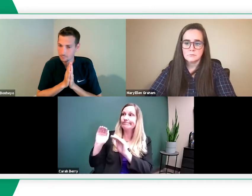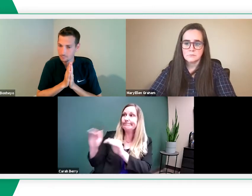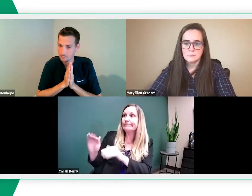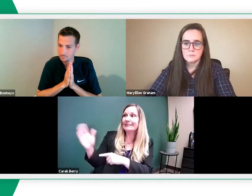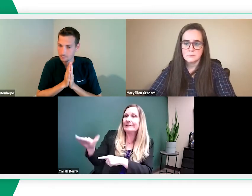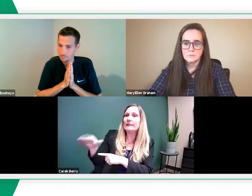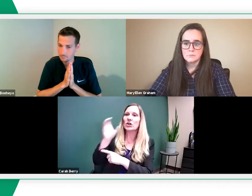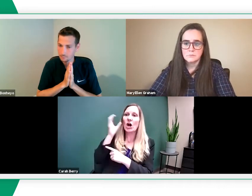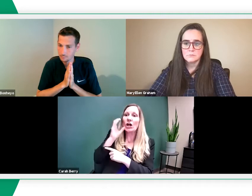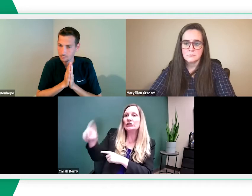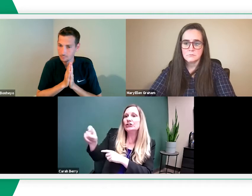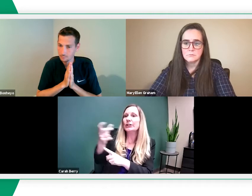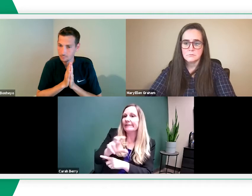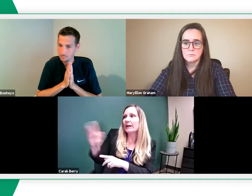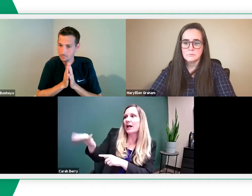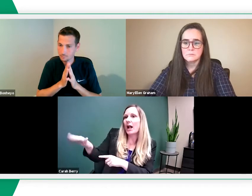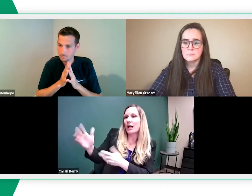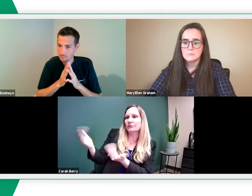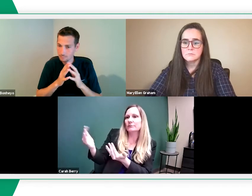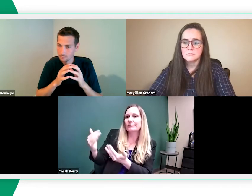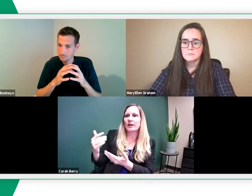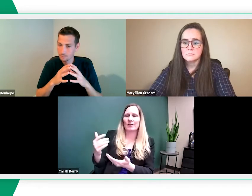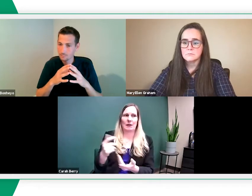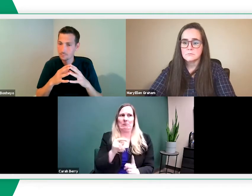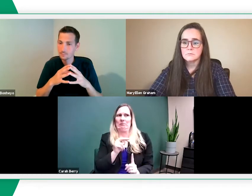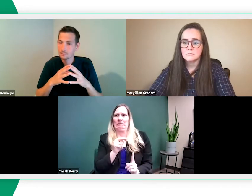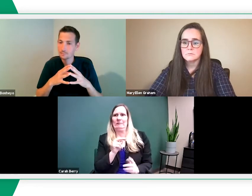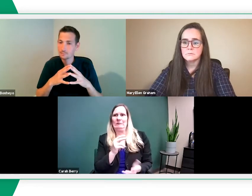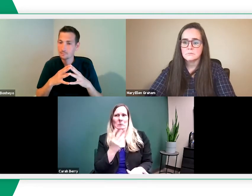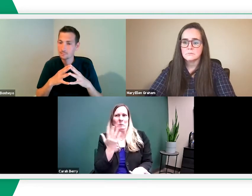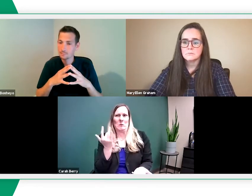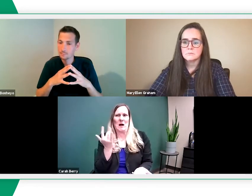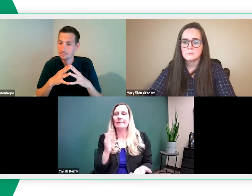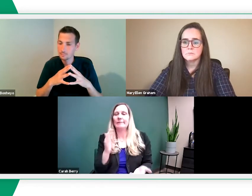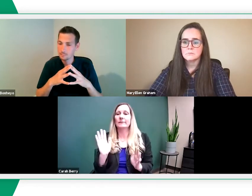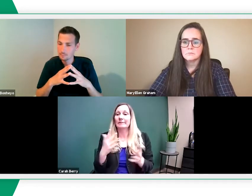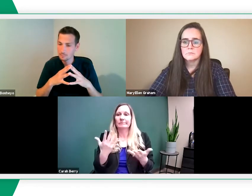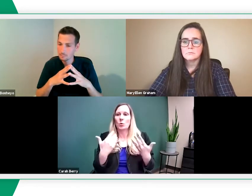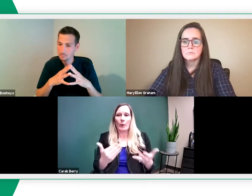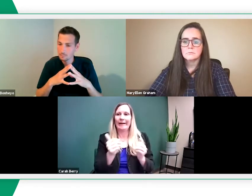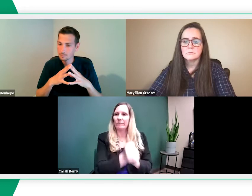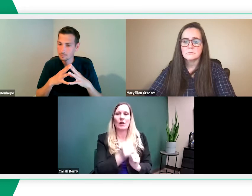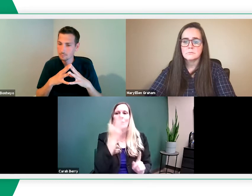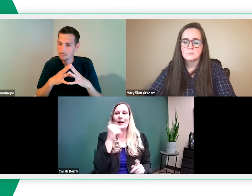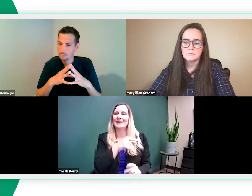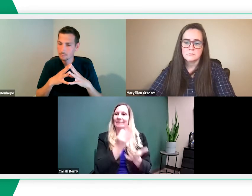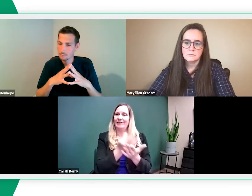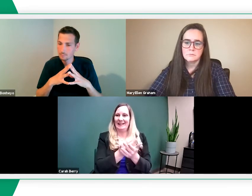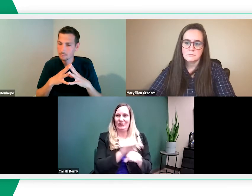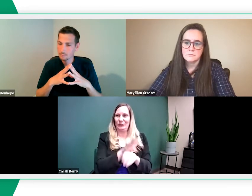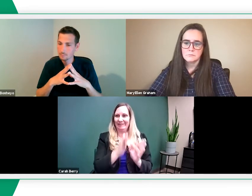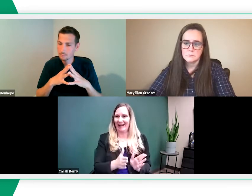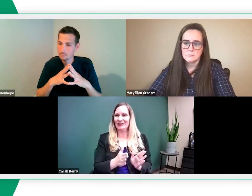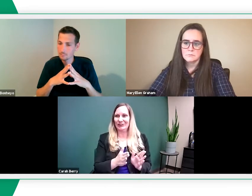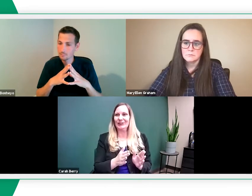from college. My friends are like, hey, Kara, what should I do? I'm like, what?